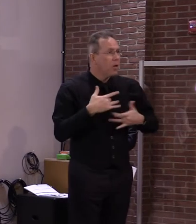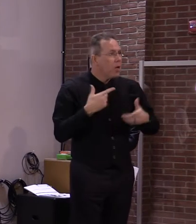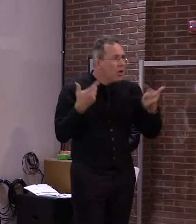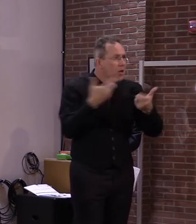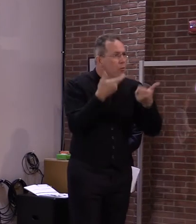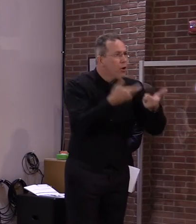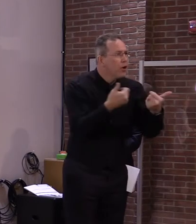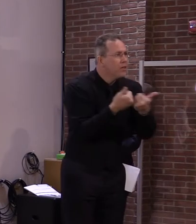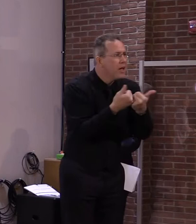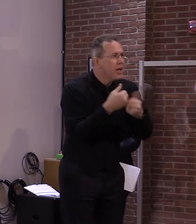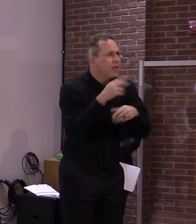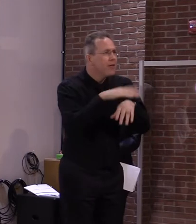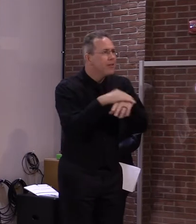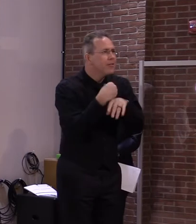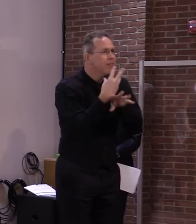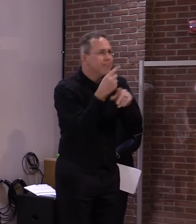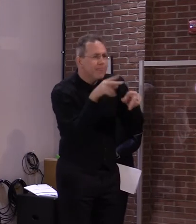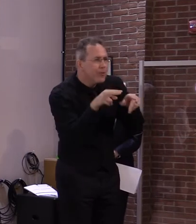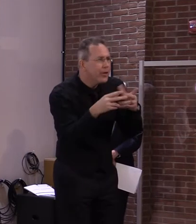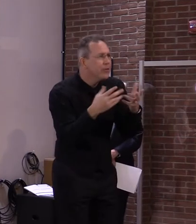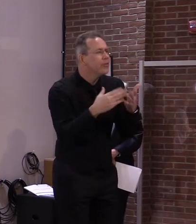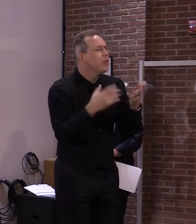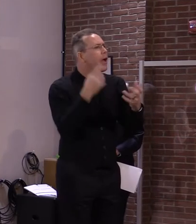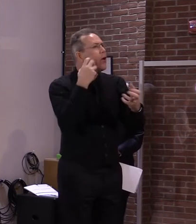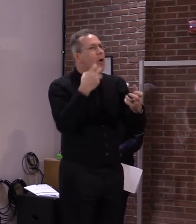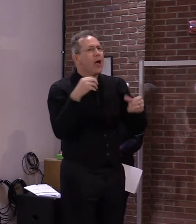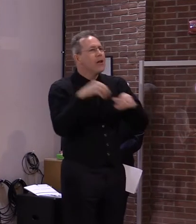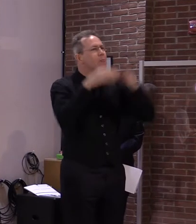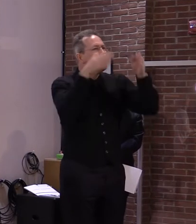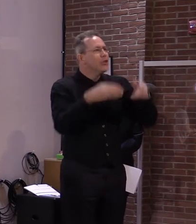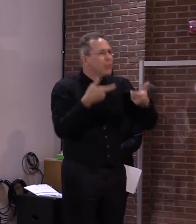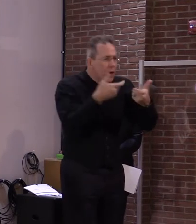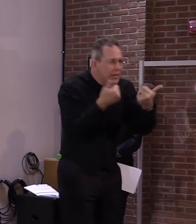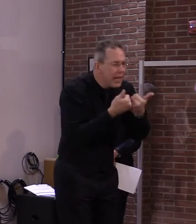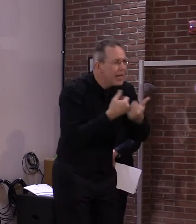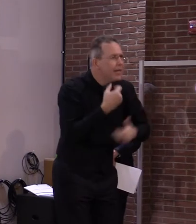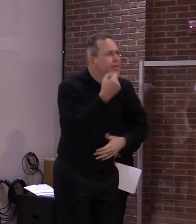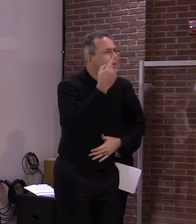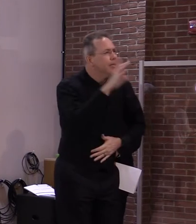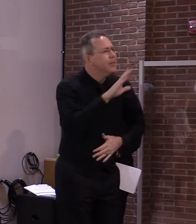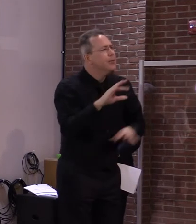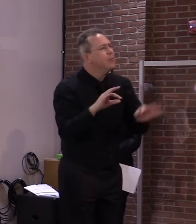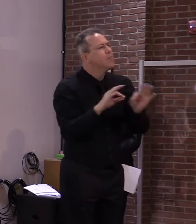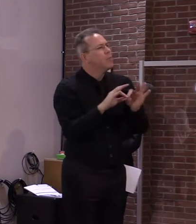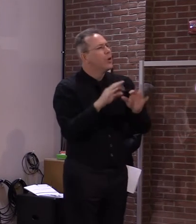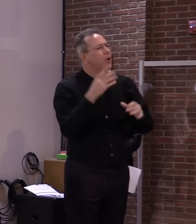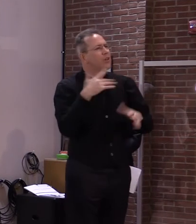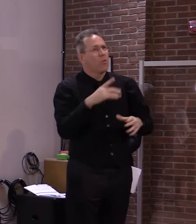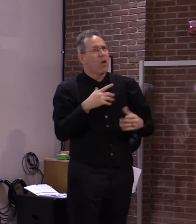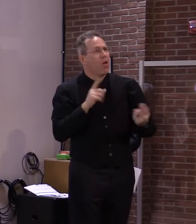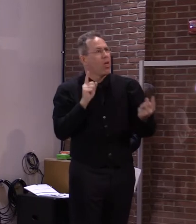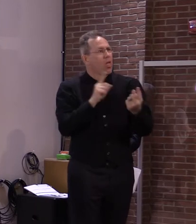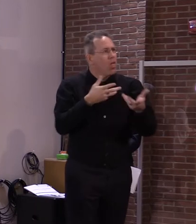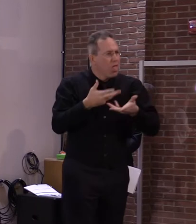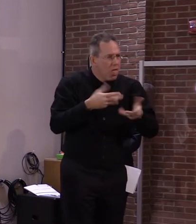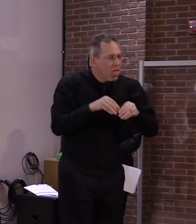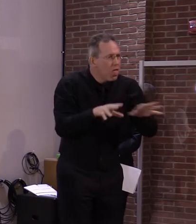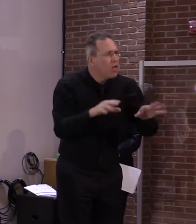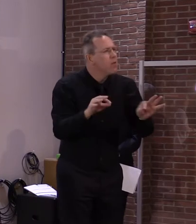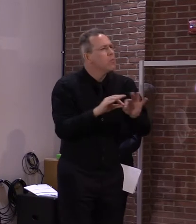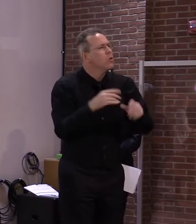know we will continue to actively follow the case data and should data emerge that indicates evidence of covid19